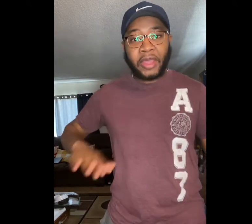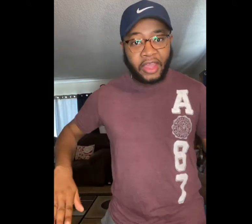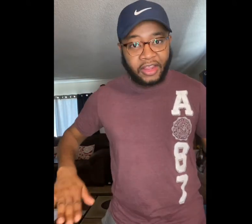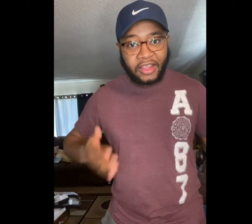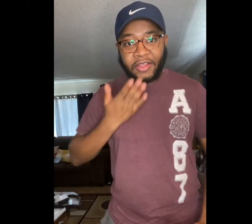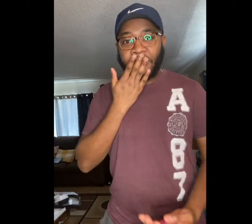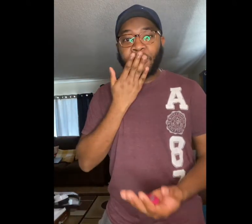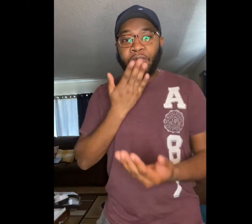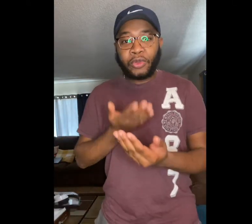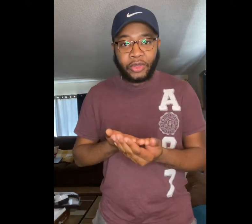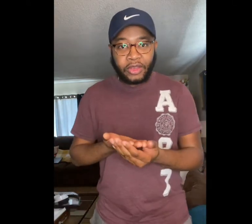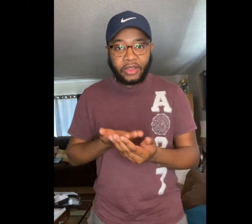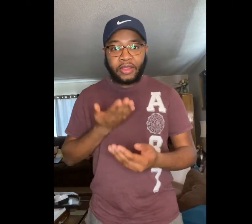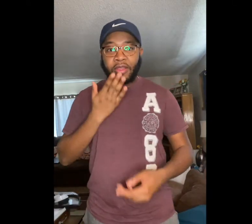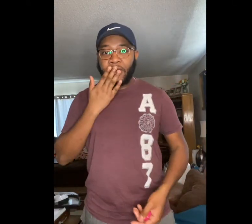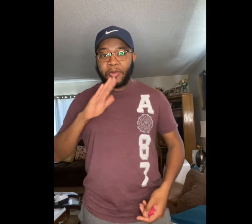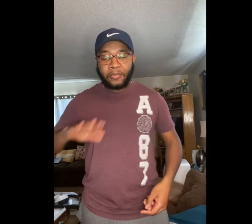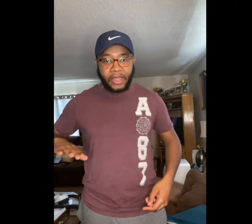bad, good, bad.